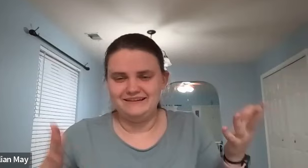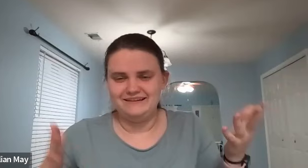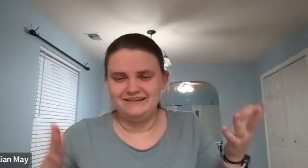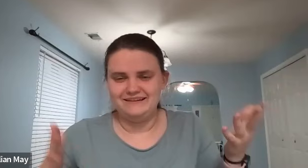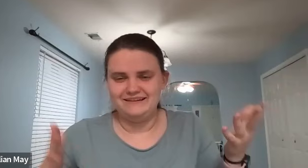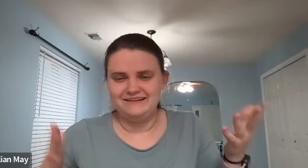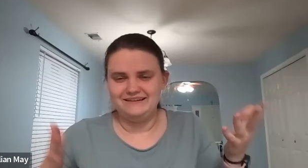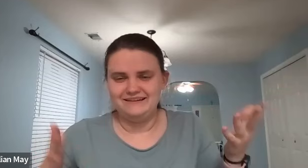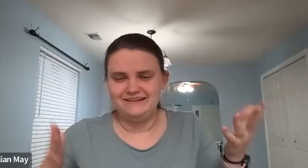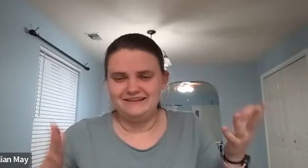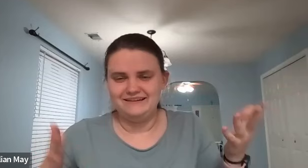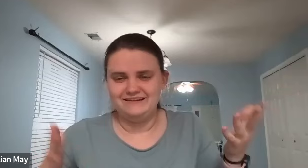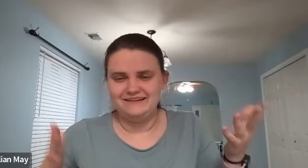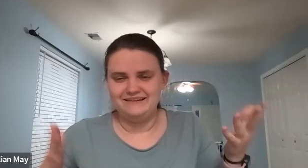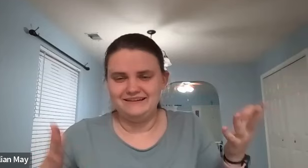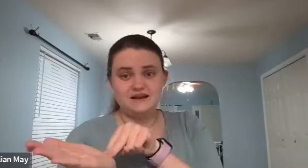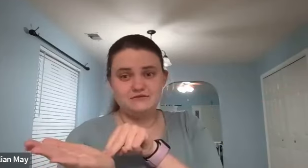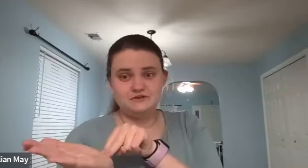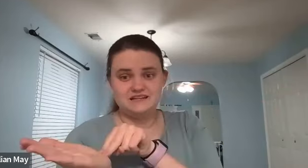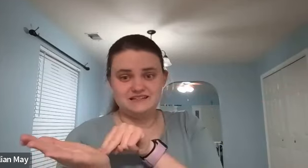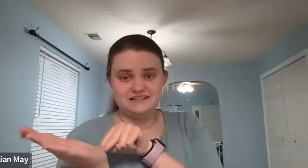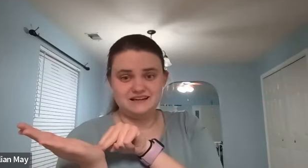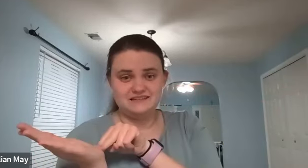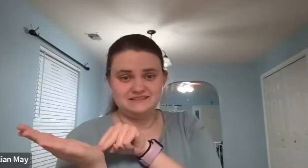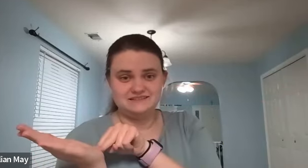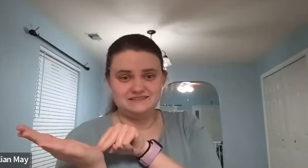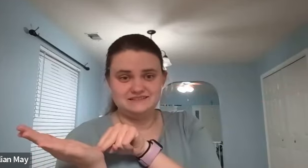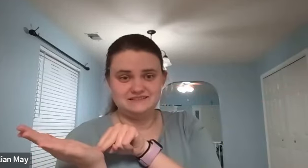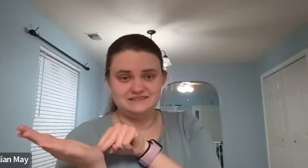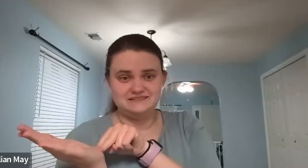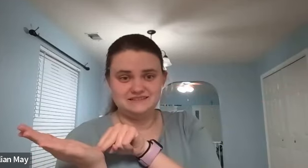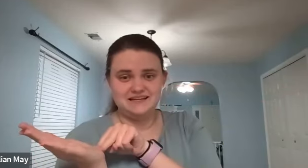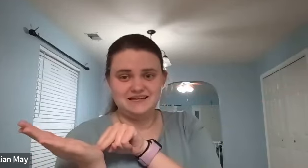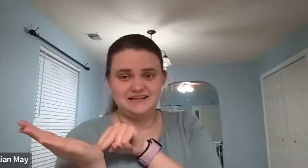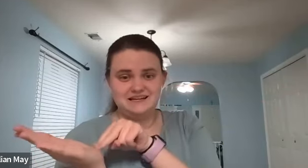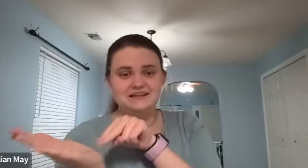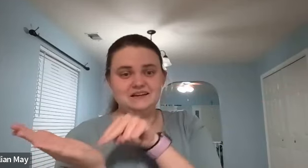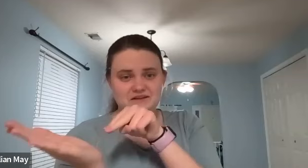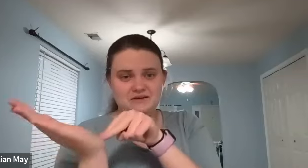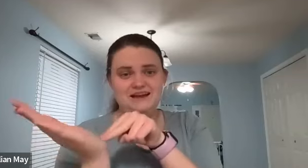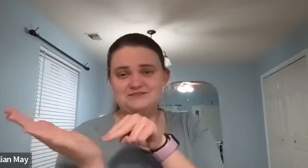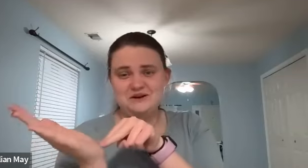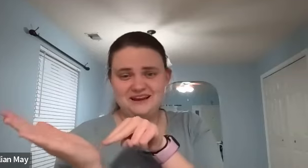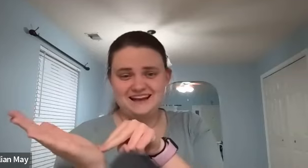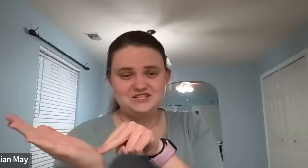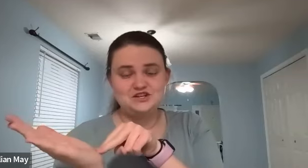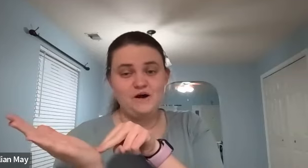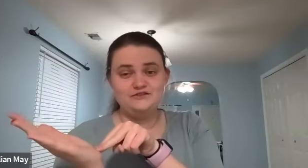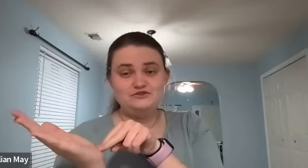to say that I never know what could be a word, but it's not really a word. So doctor. Oh, wait, I froze again, didn't I? Okay, I'm sorry.